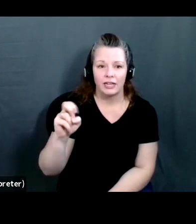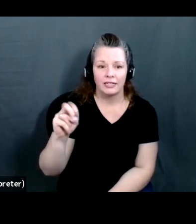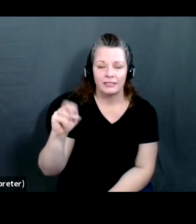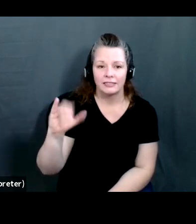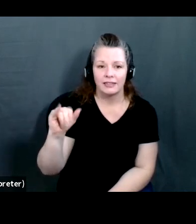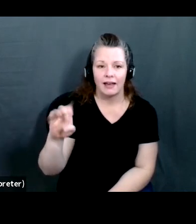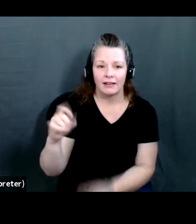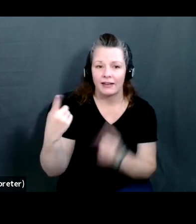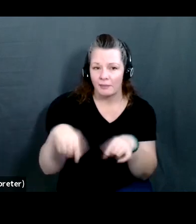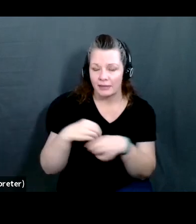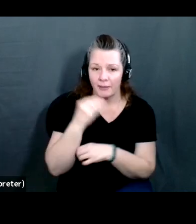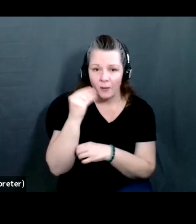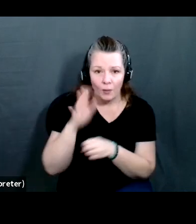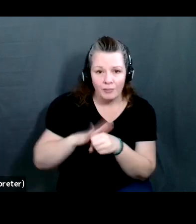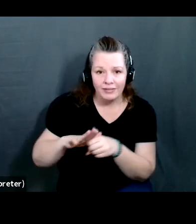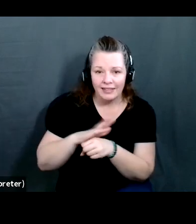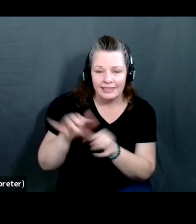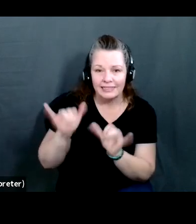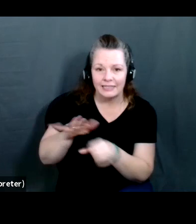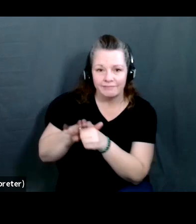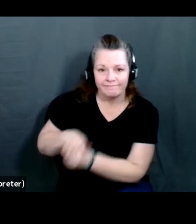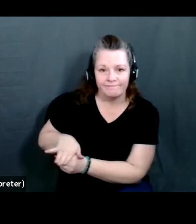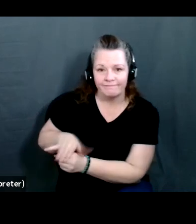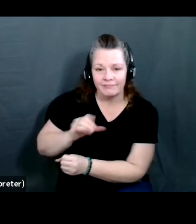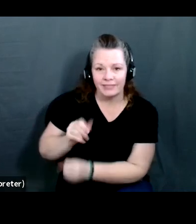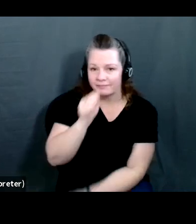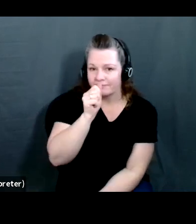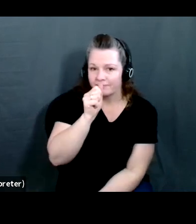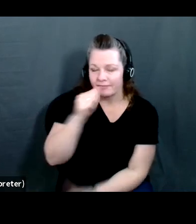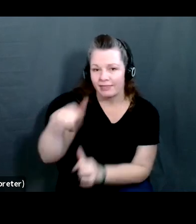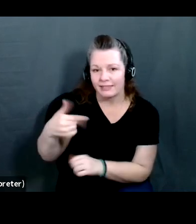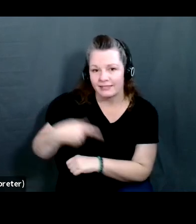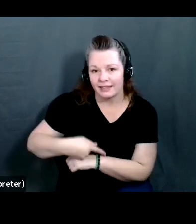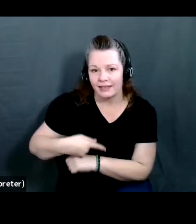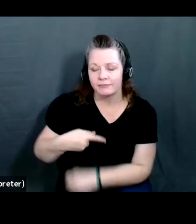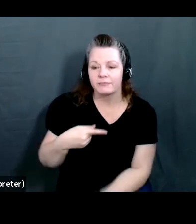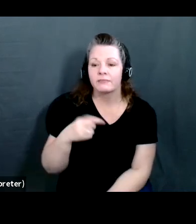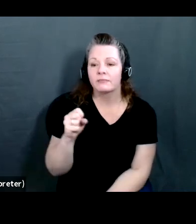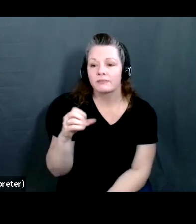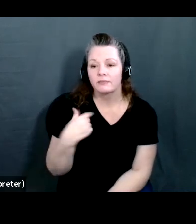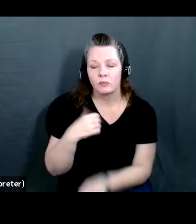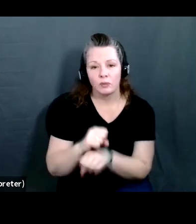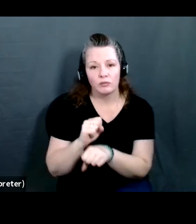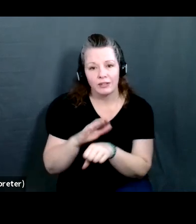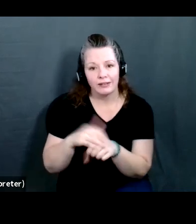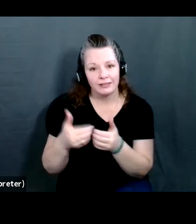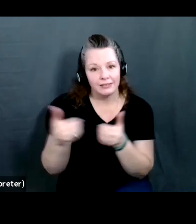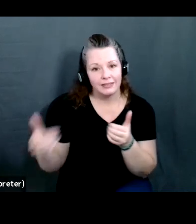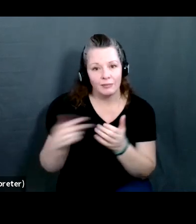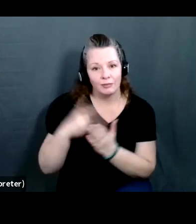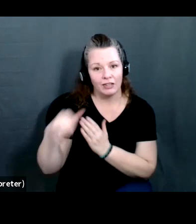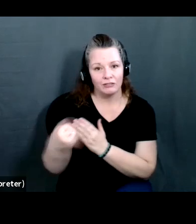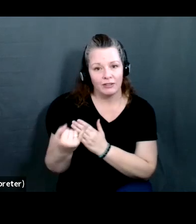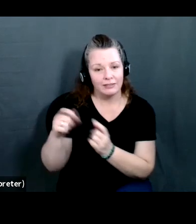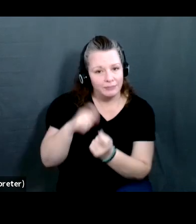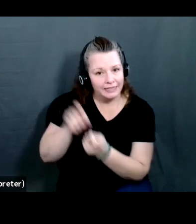that remains very suppressed and censored to this day. And I'm working on a separate project